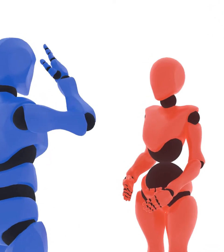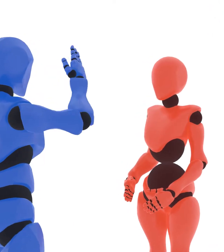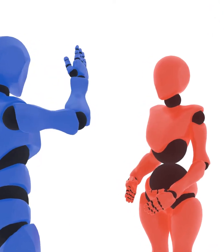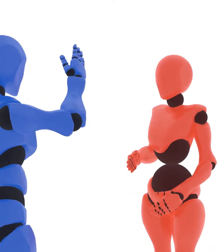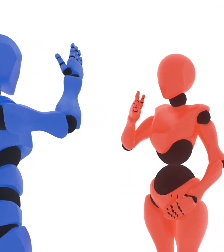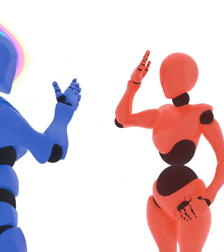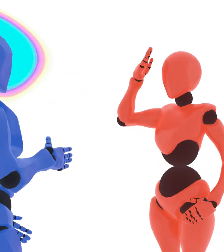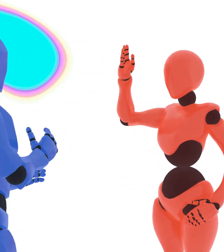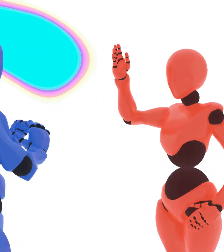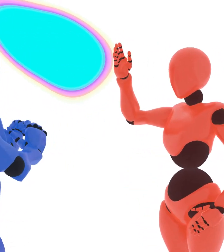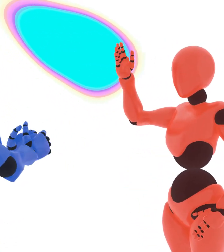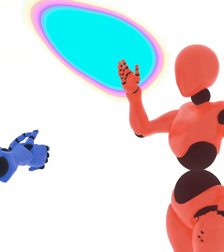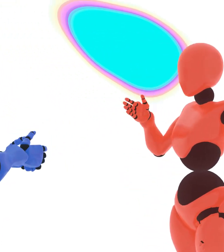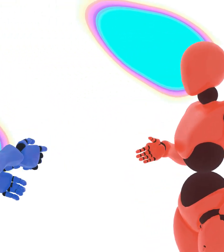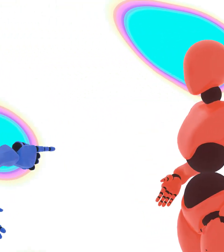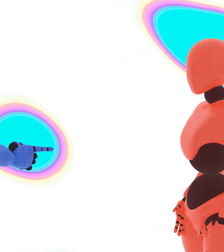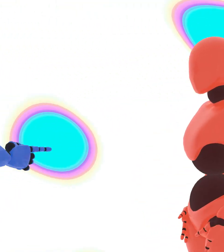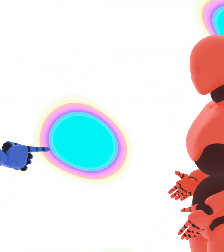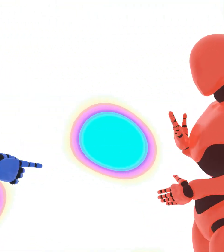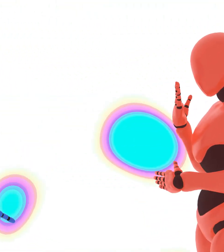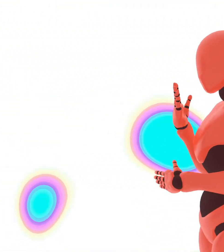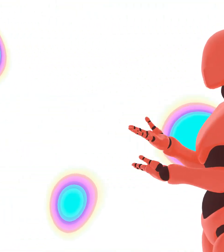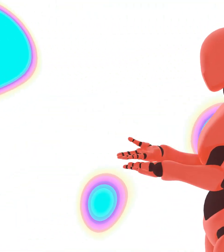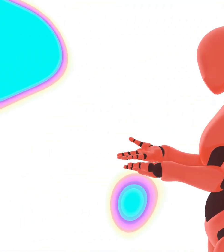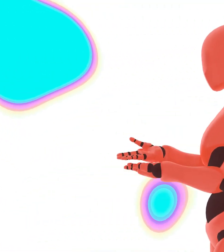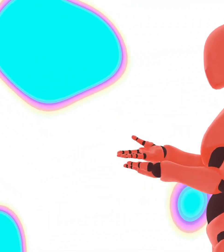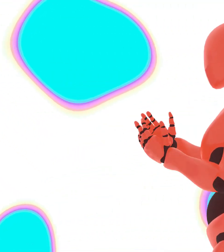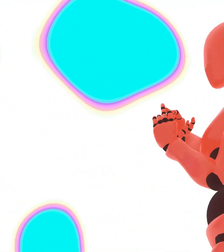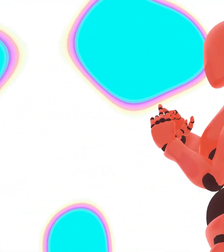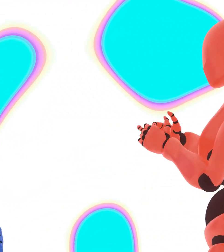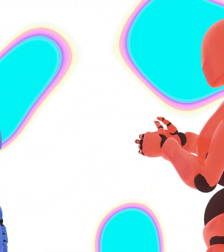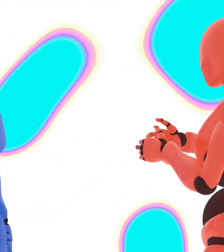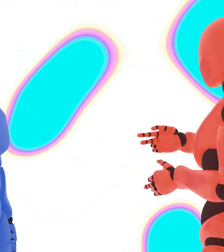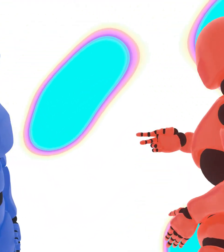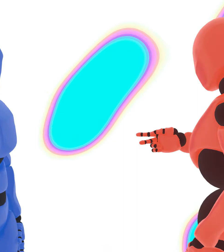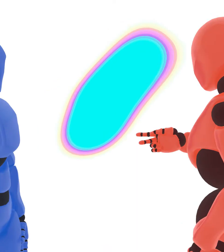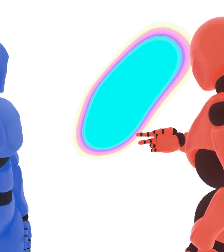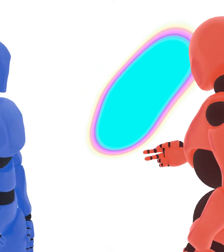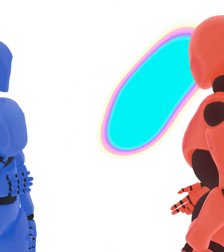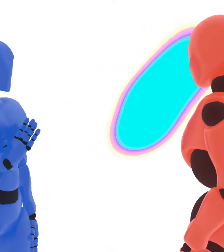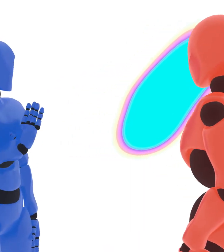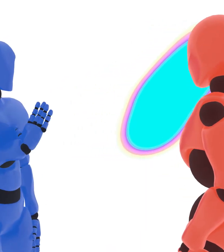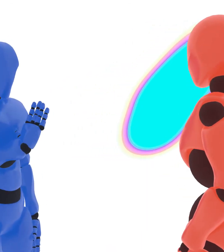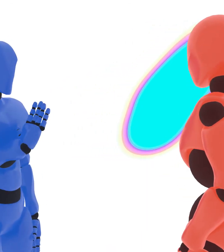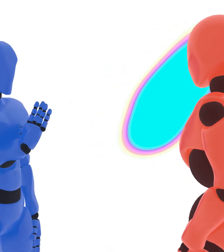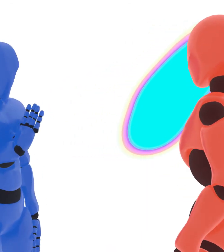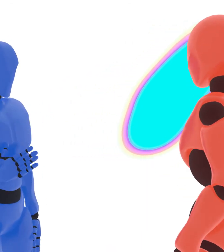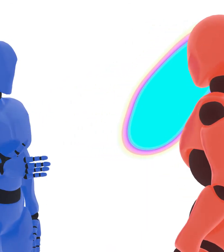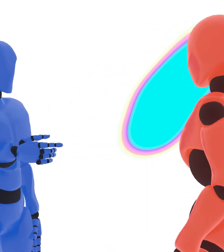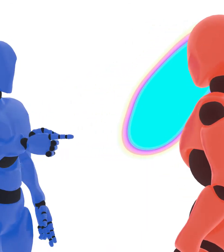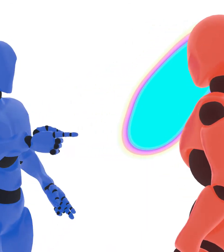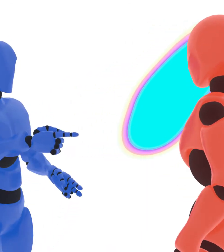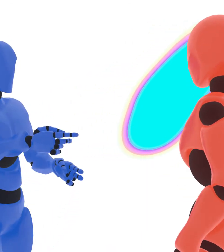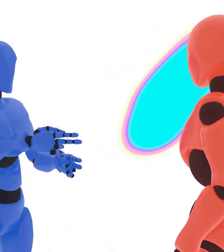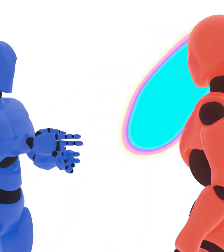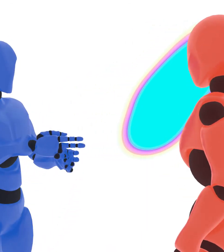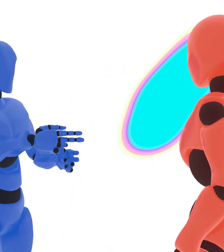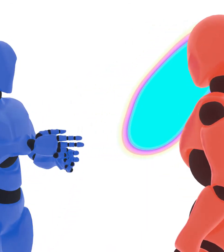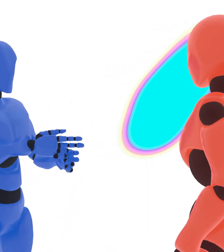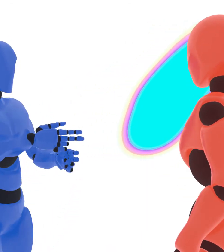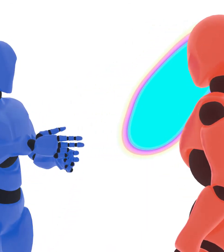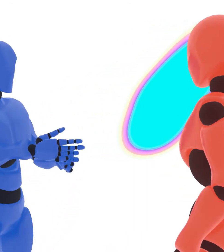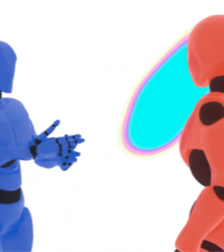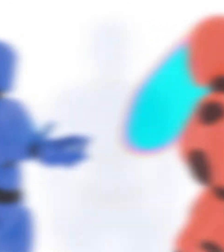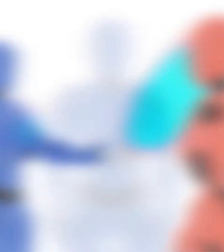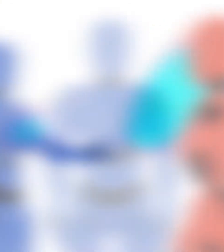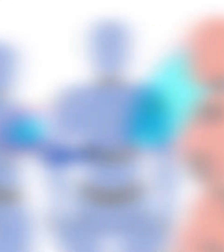American Sign Language is used by the deaf and hard of hearing community in North America, but a lot of people don't know much about it, and only start to learn if a family member needs